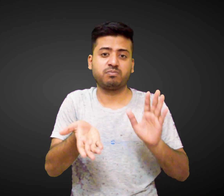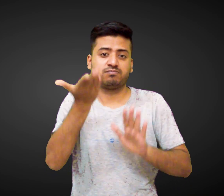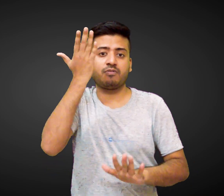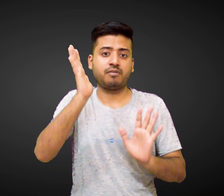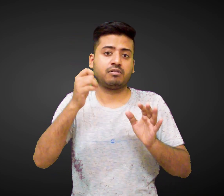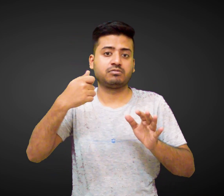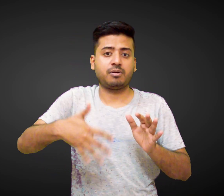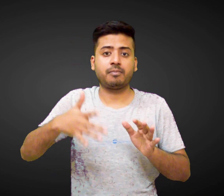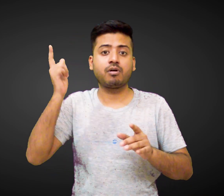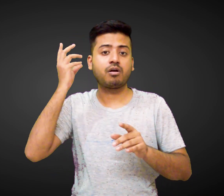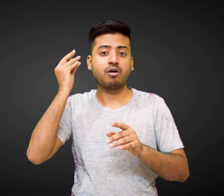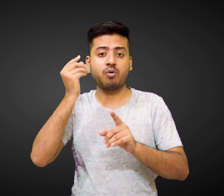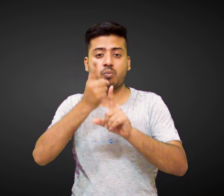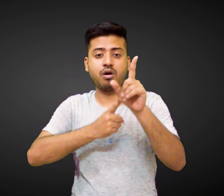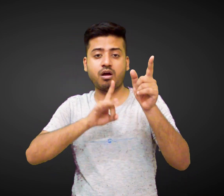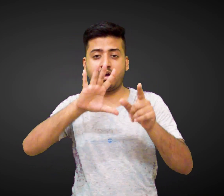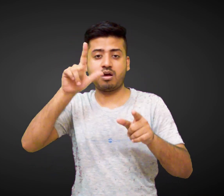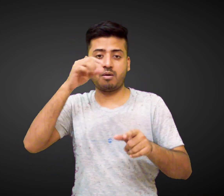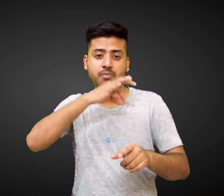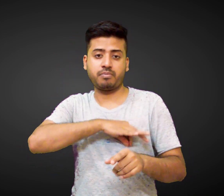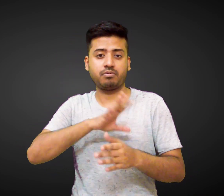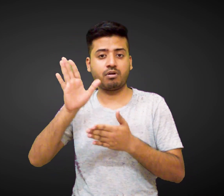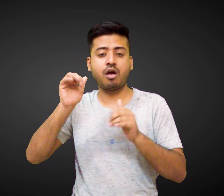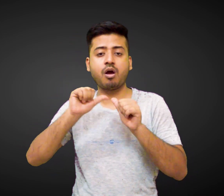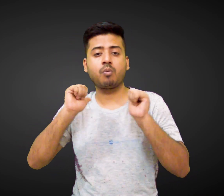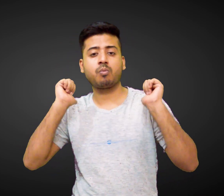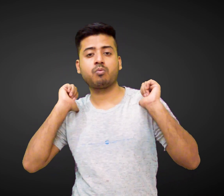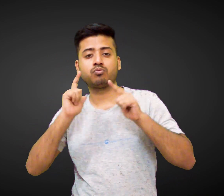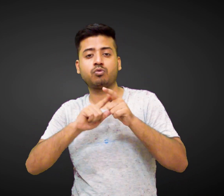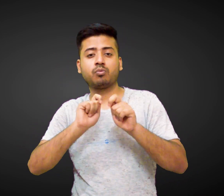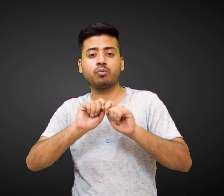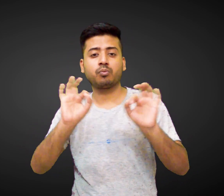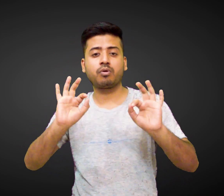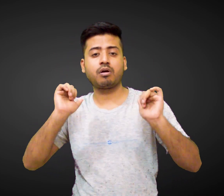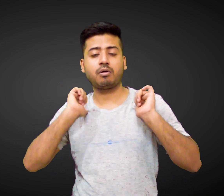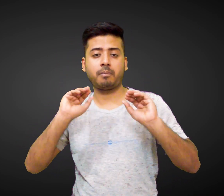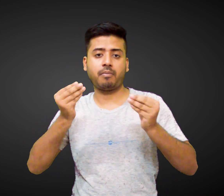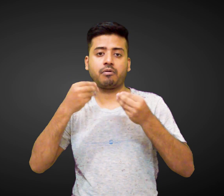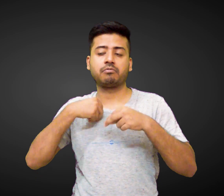a powder. Mix the powder with sugar or salt. This flavored sugar can be used in